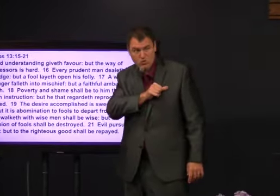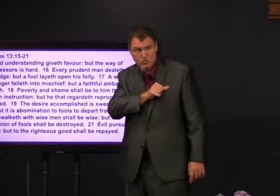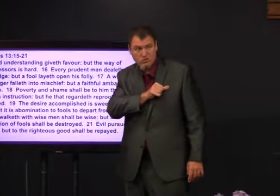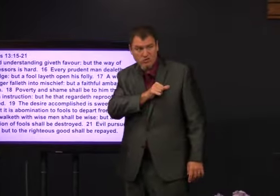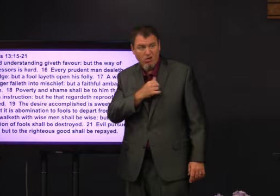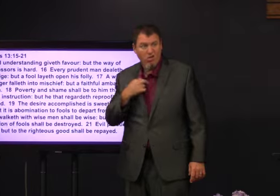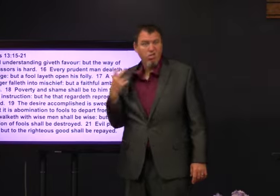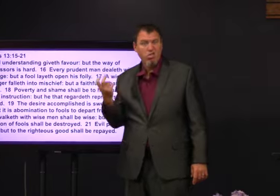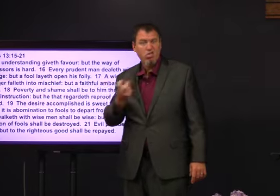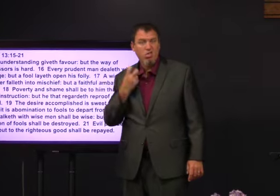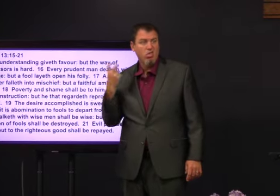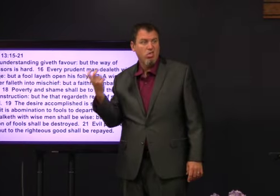A fool,